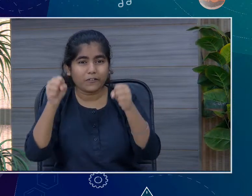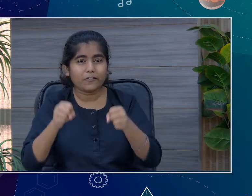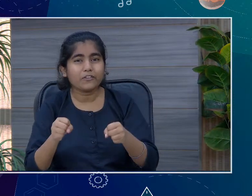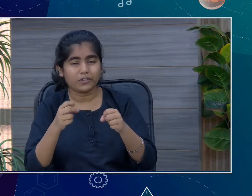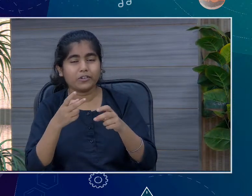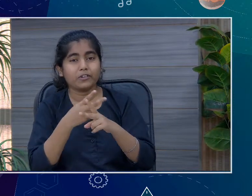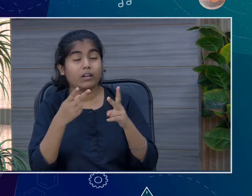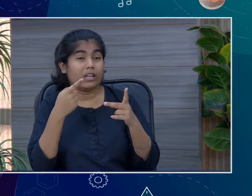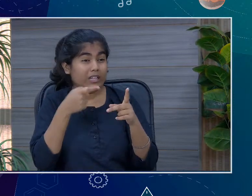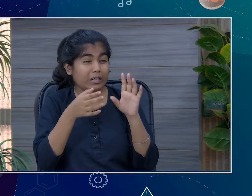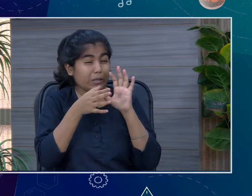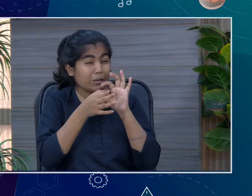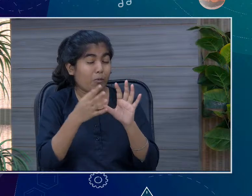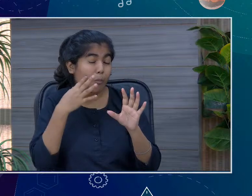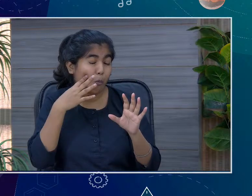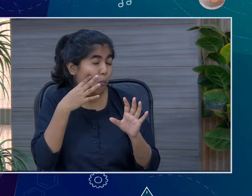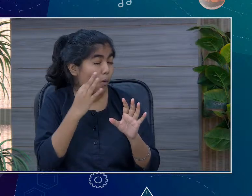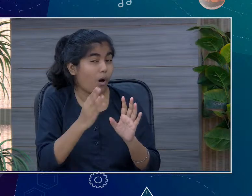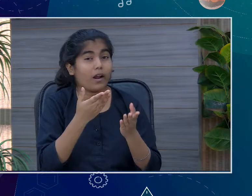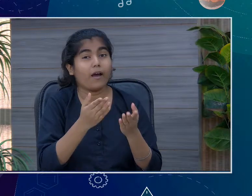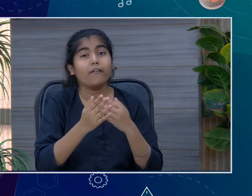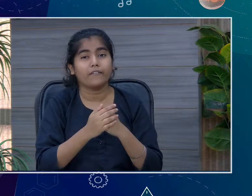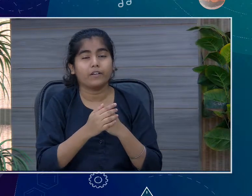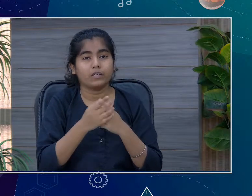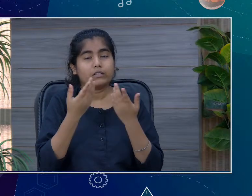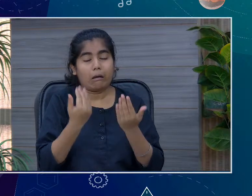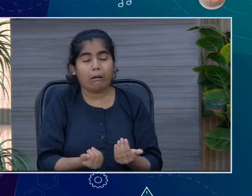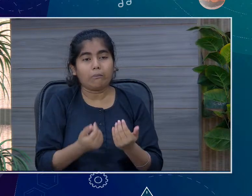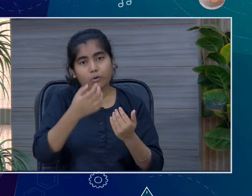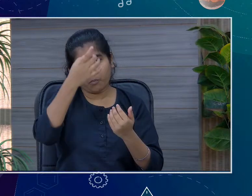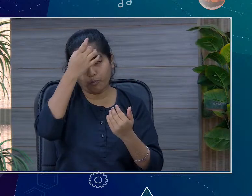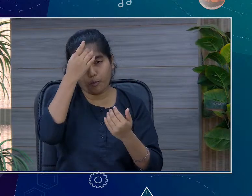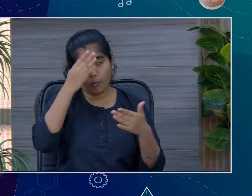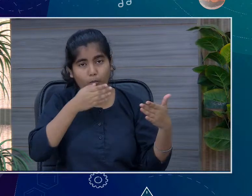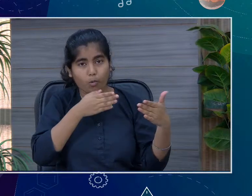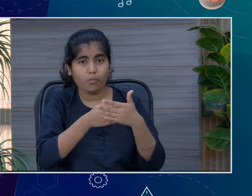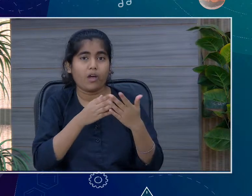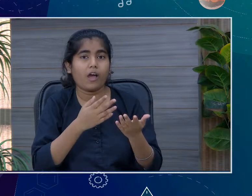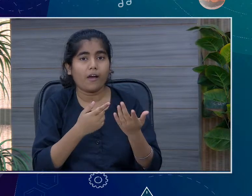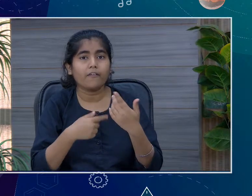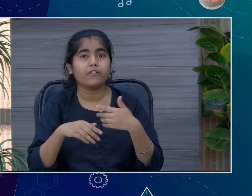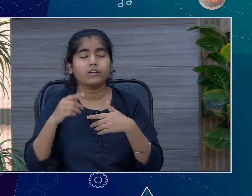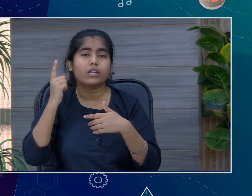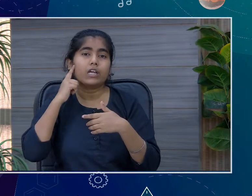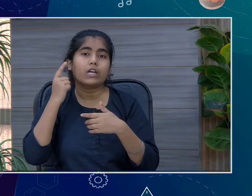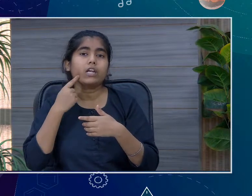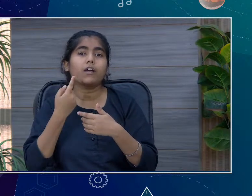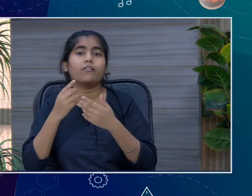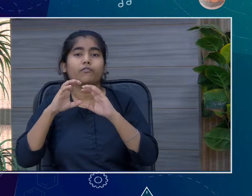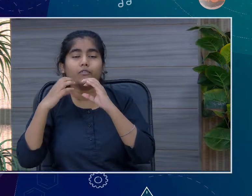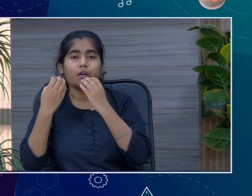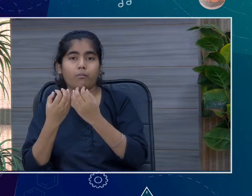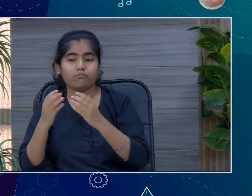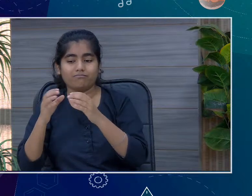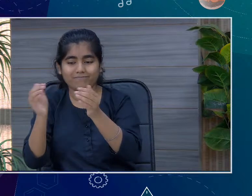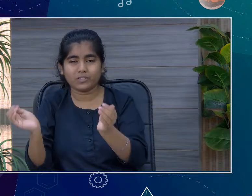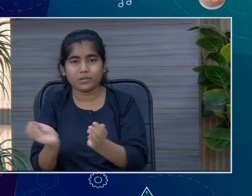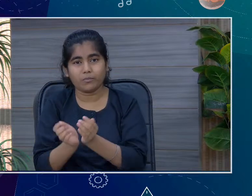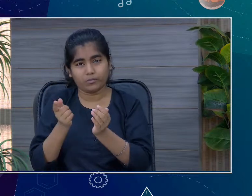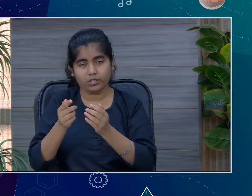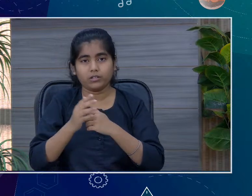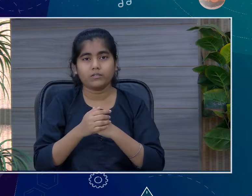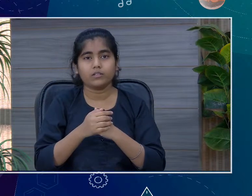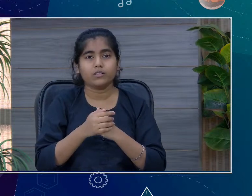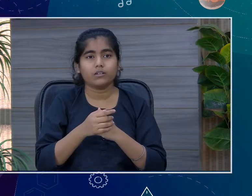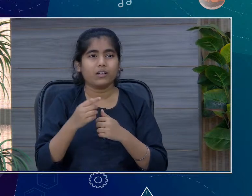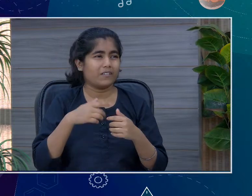one of the major issues that has been, facing the deaf community. It's a fact, like Nick